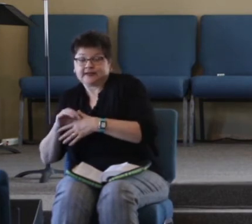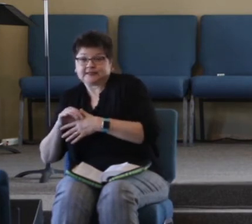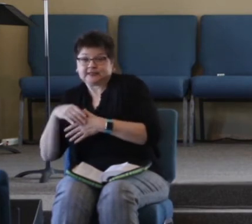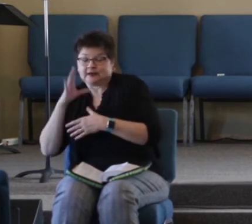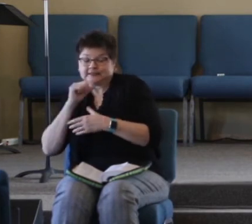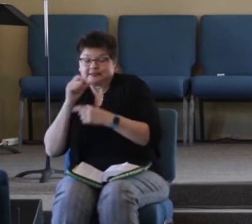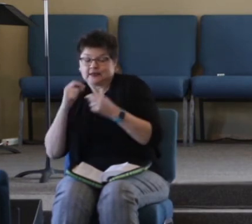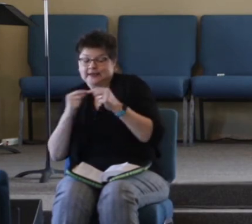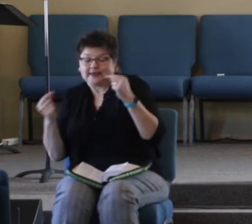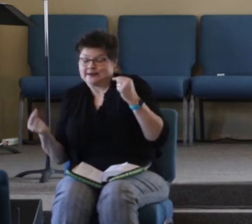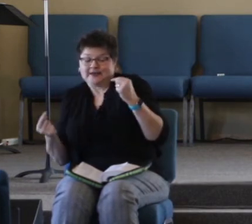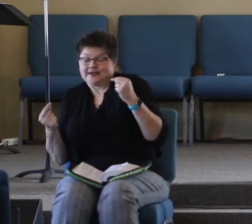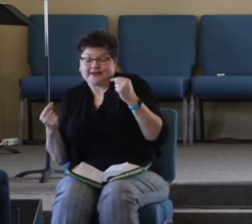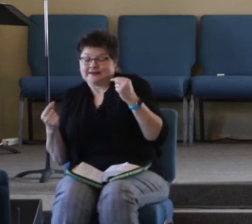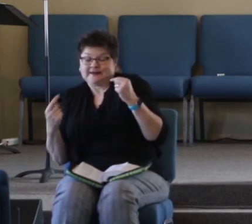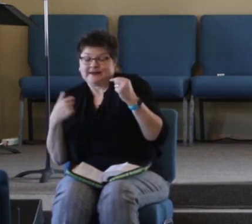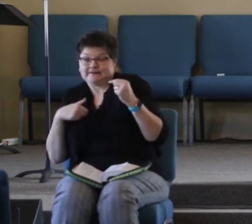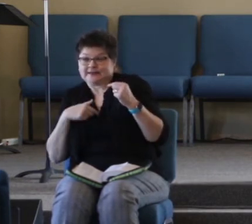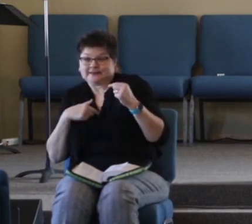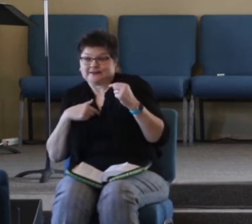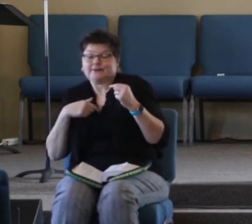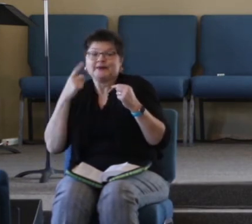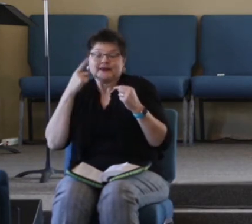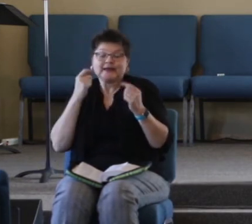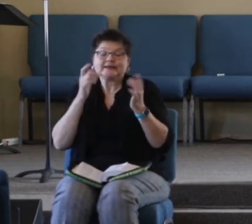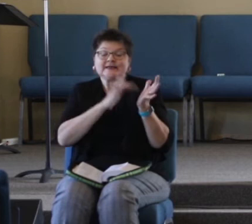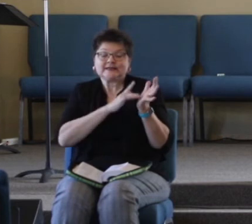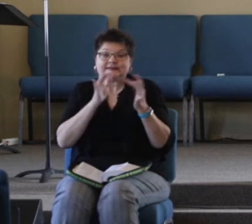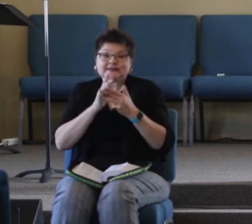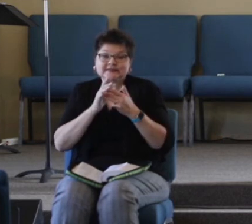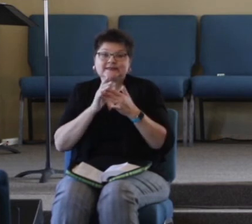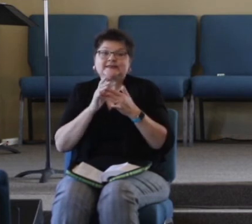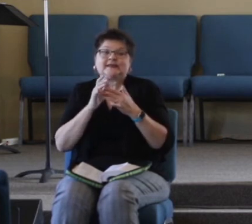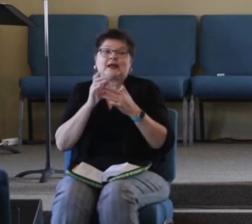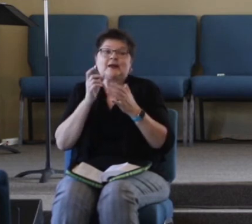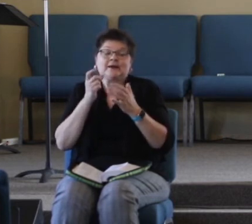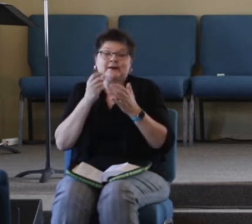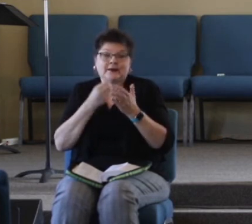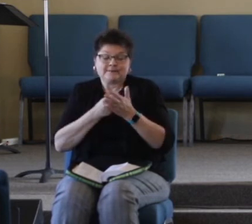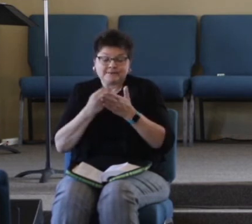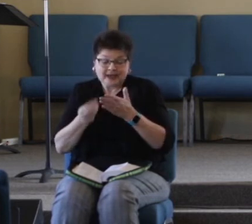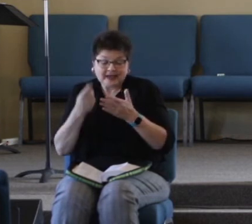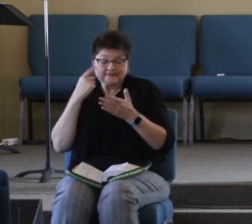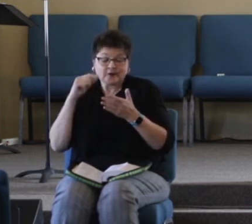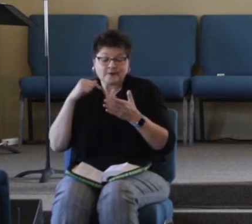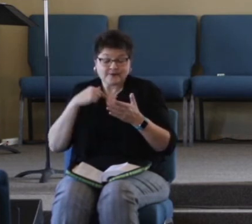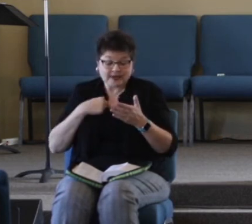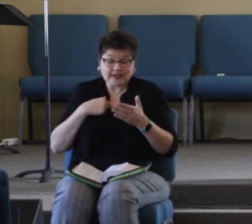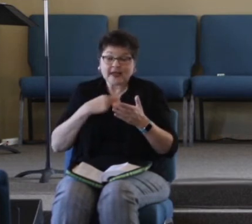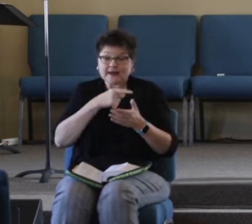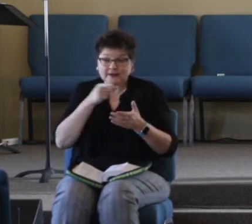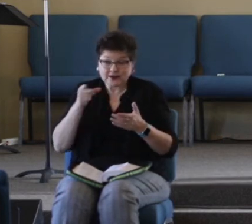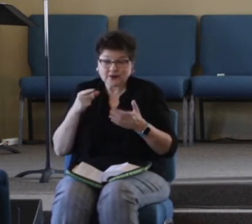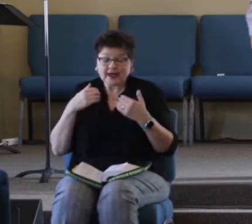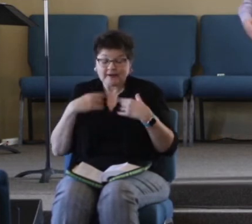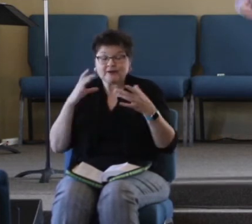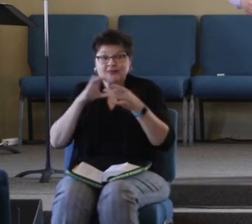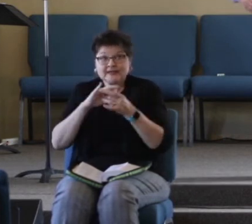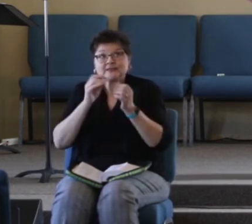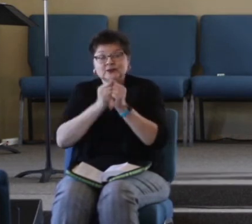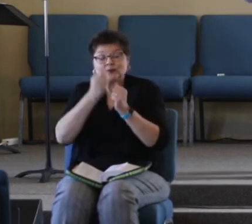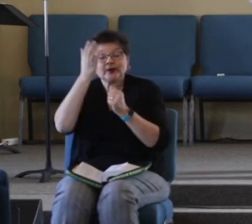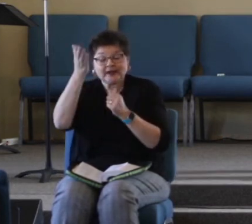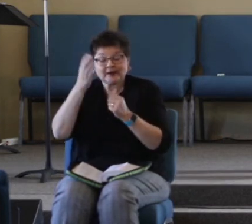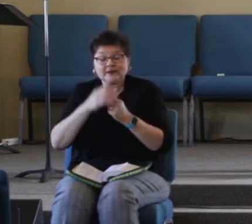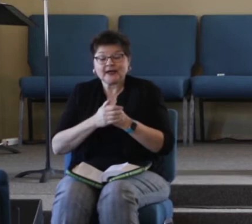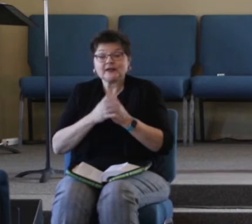odds with us because Jesus paid for me to have a relationship with him, for you to have a relationship with him. And folks, there's a